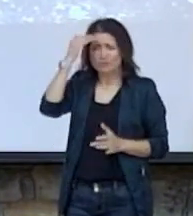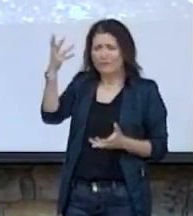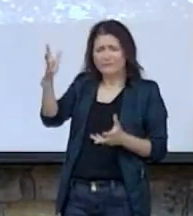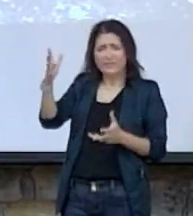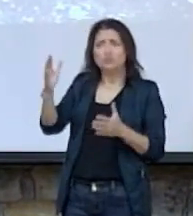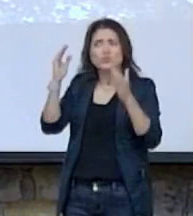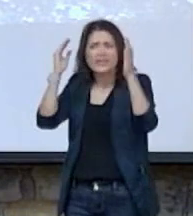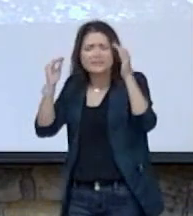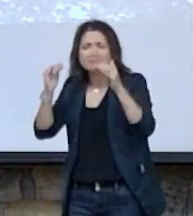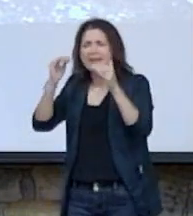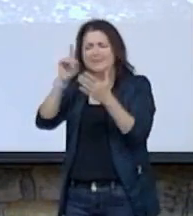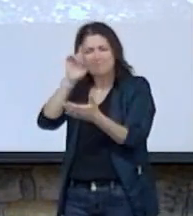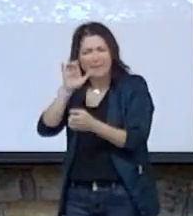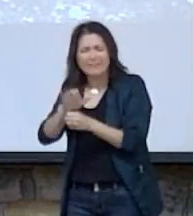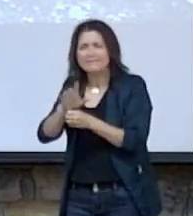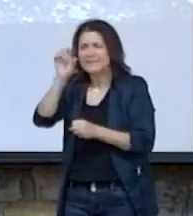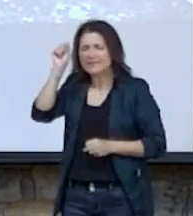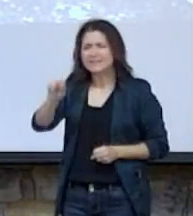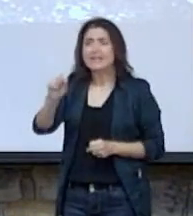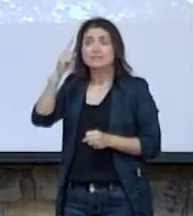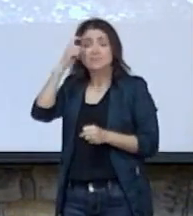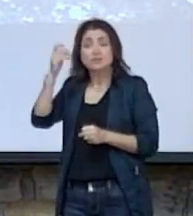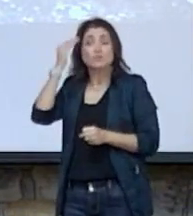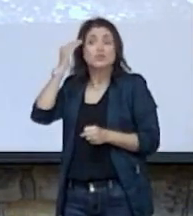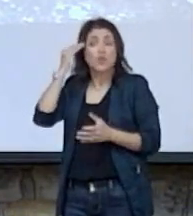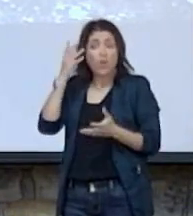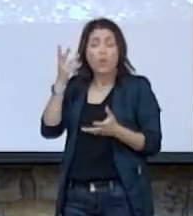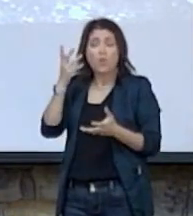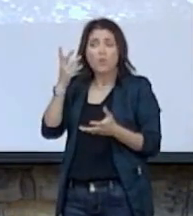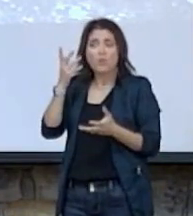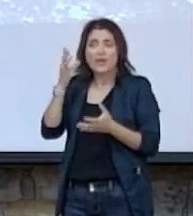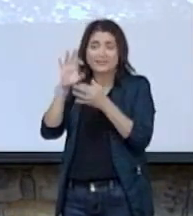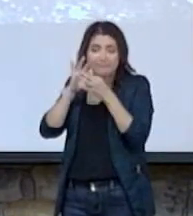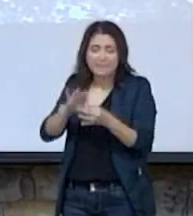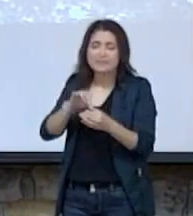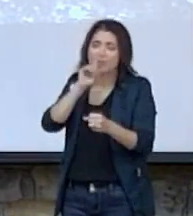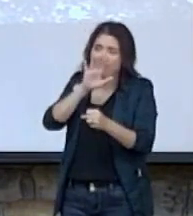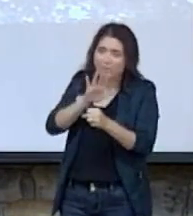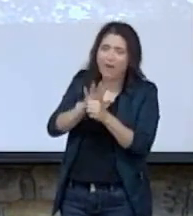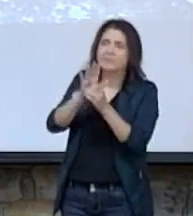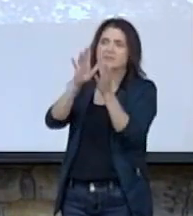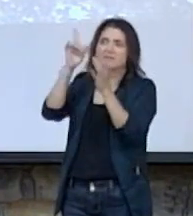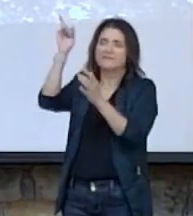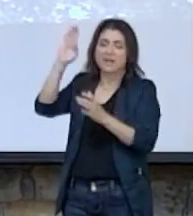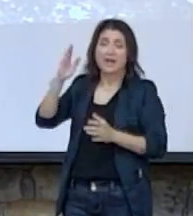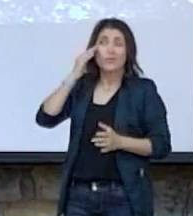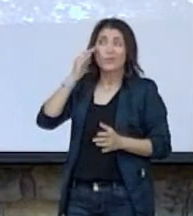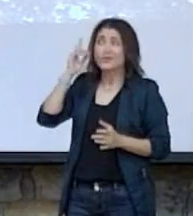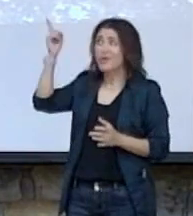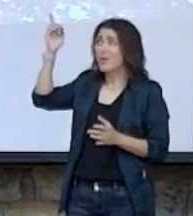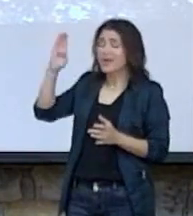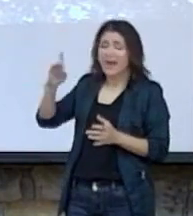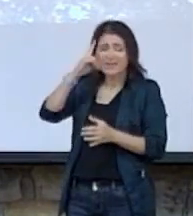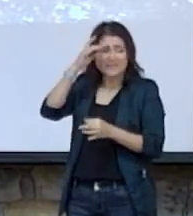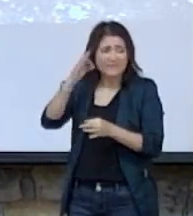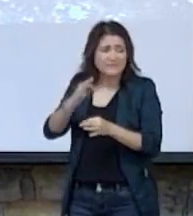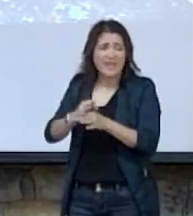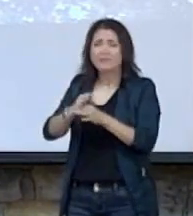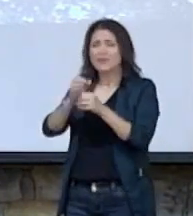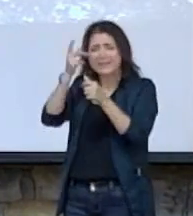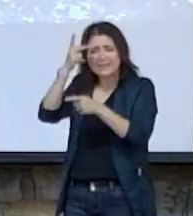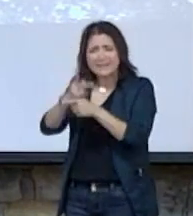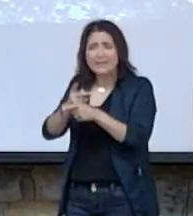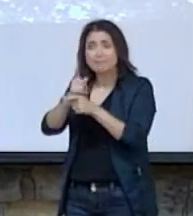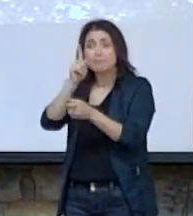it. We believe it because we know it's based upon the promises of God. And we know God is faithful in keeping His promises. And